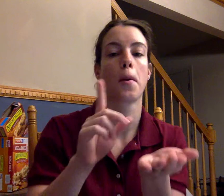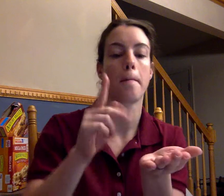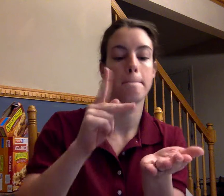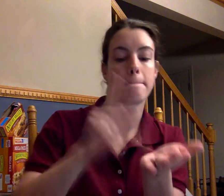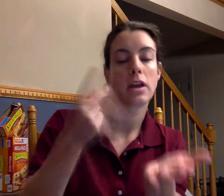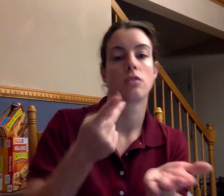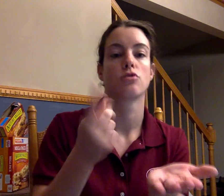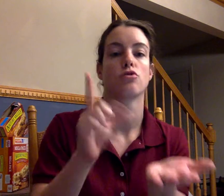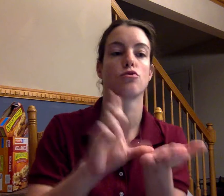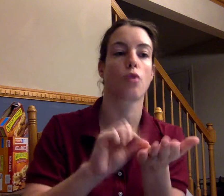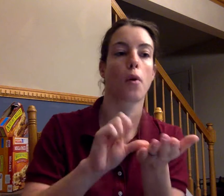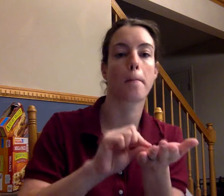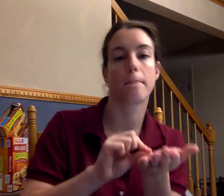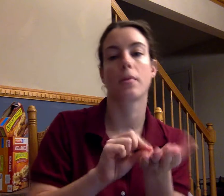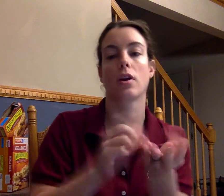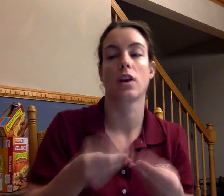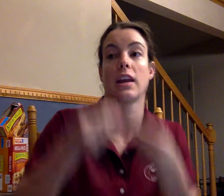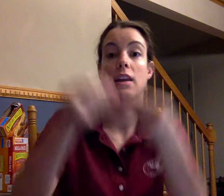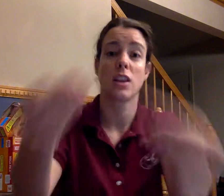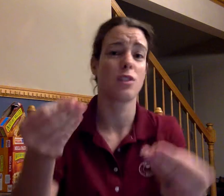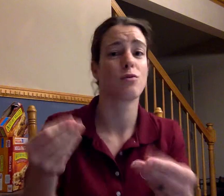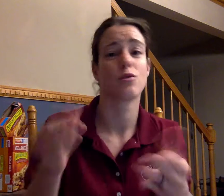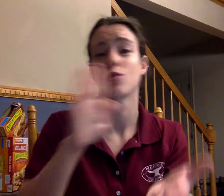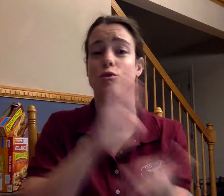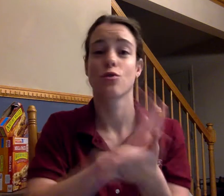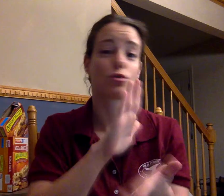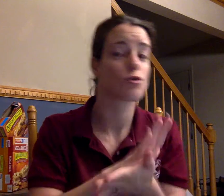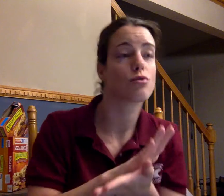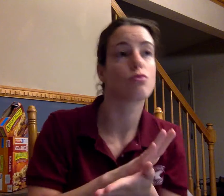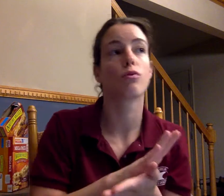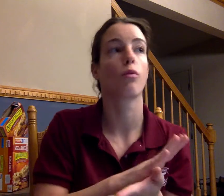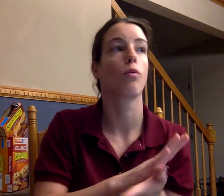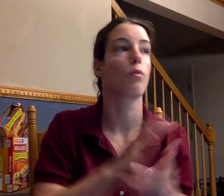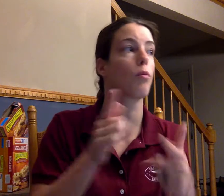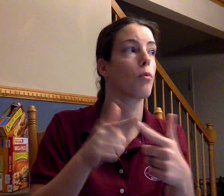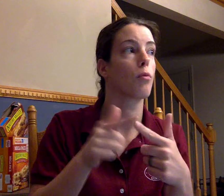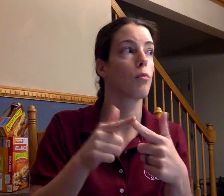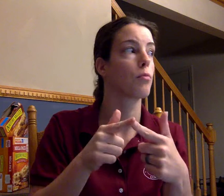And that's how you make a newspaper.